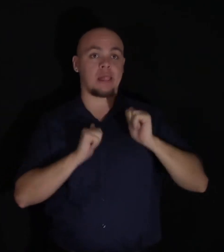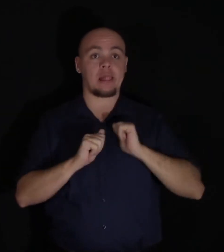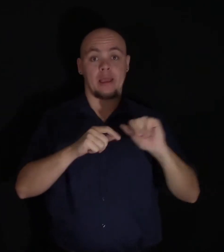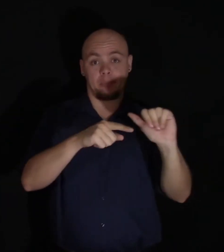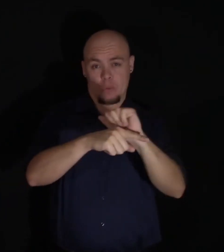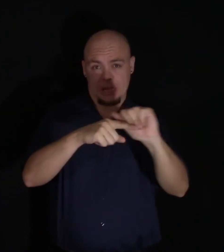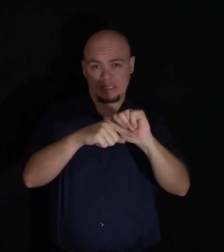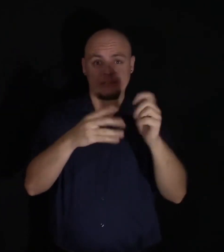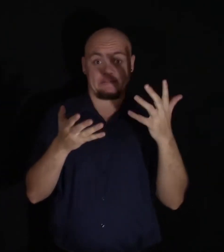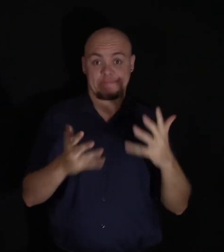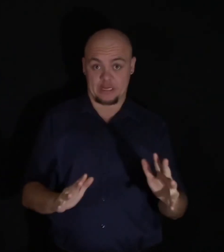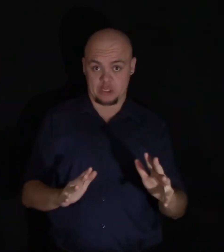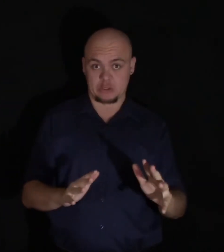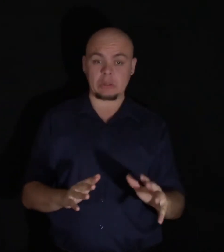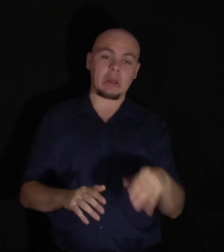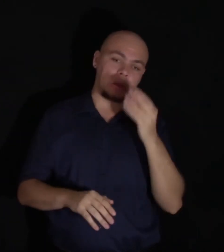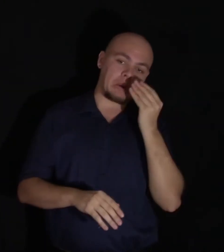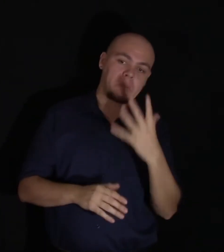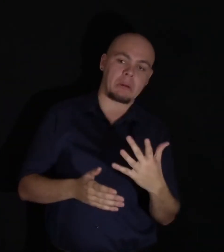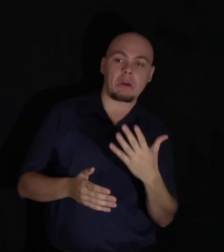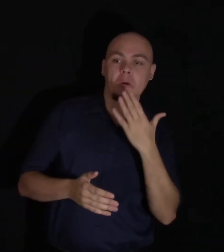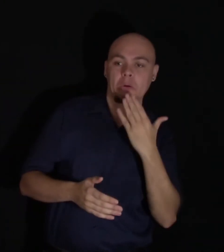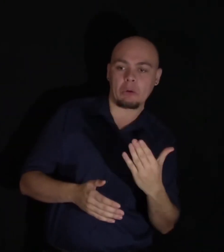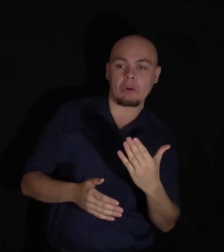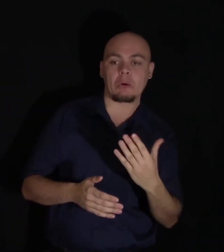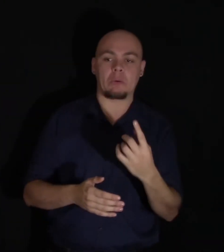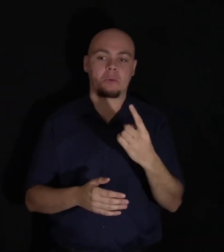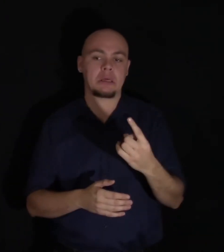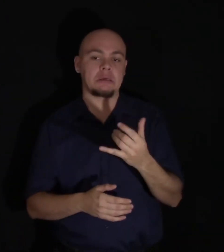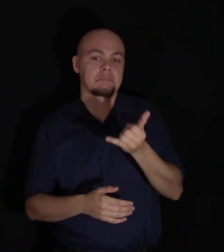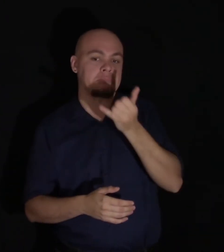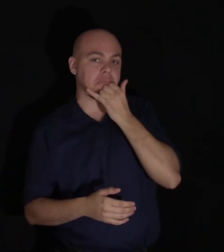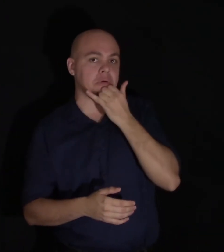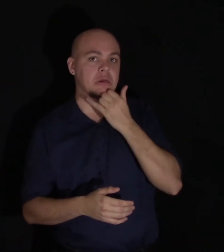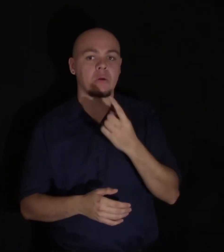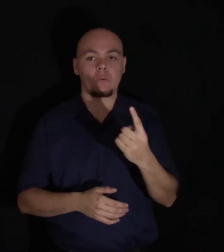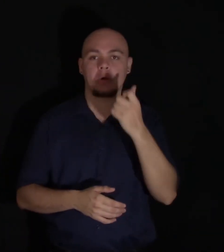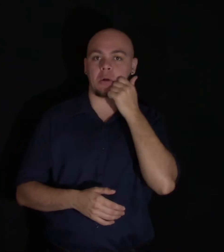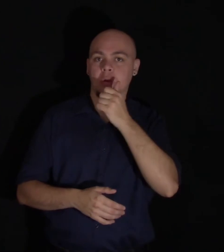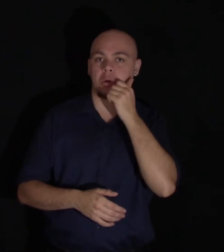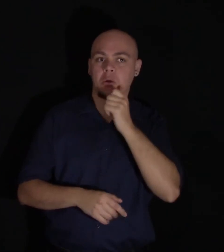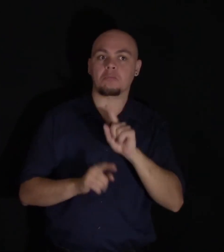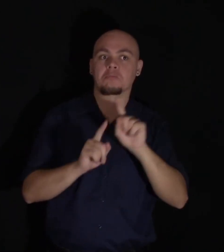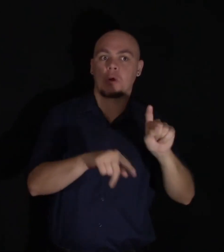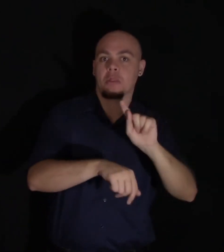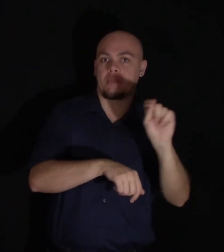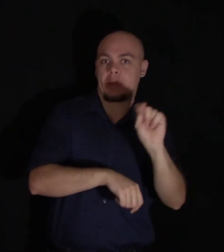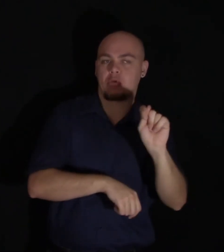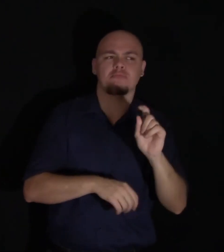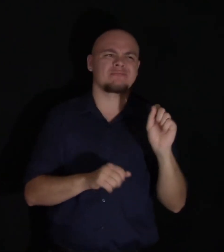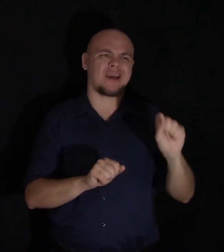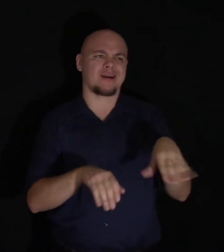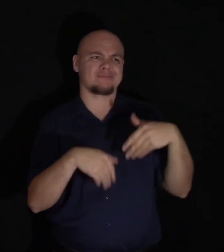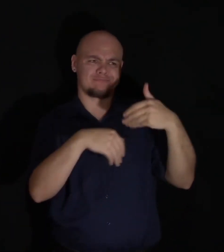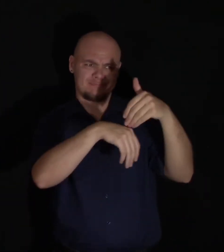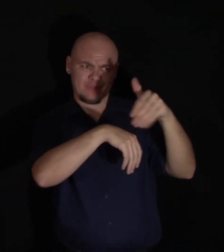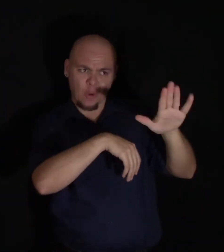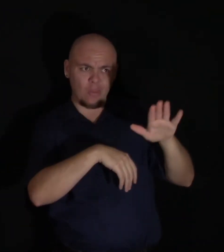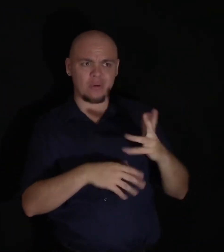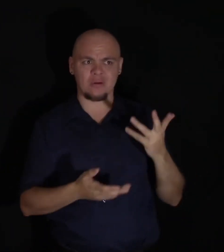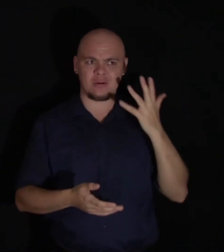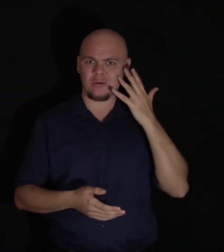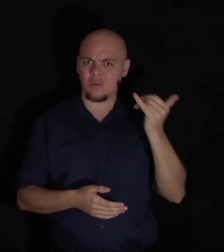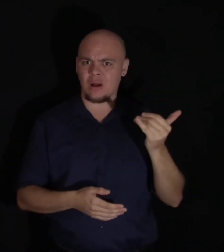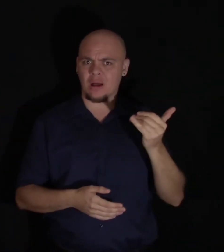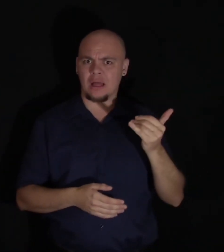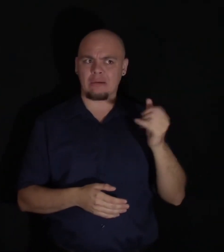went well and what didn't go well. And one girl asked if she could go to the bathroom, and absolutely, because why wouldn't you